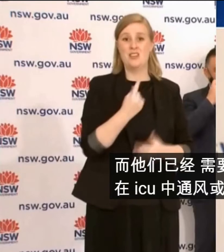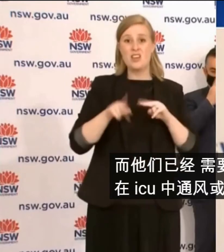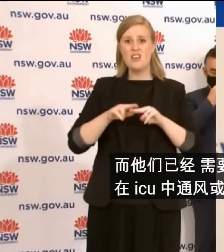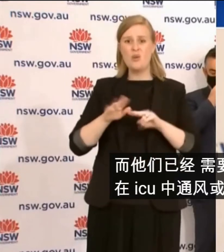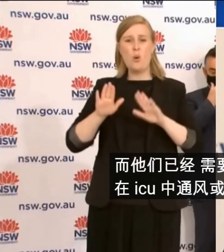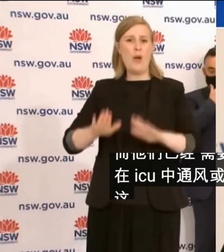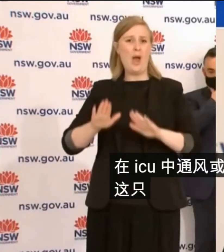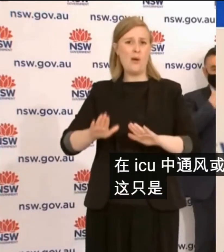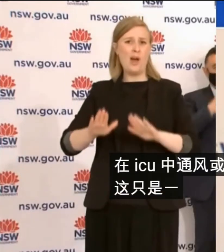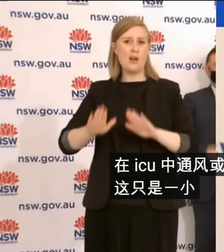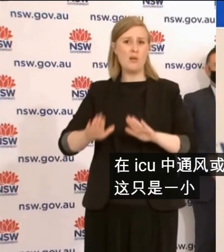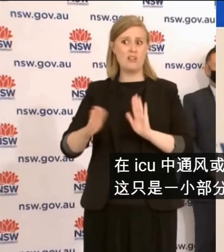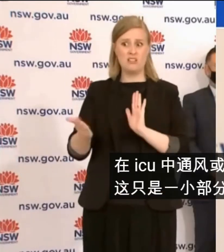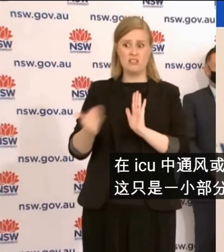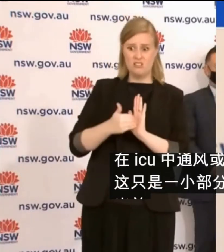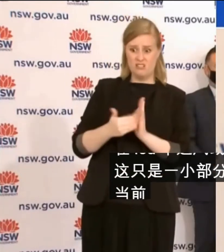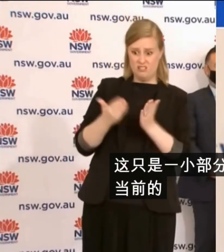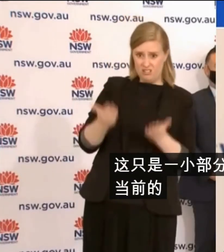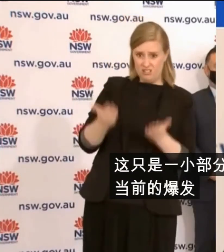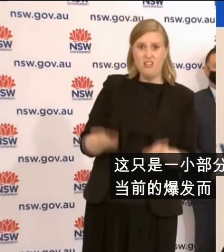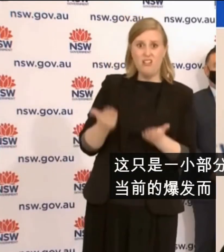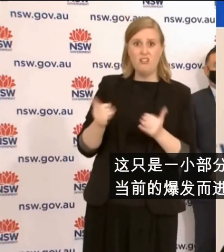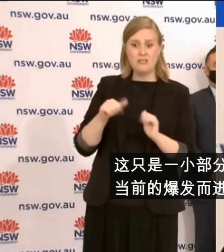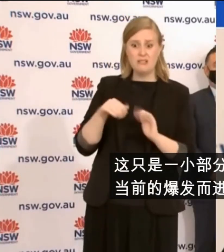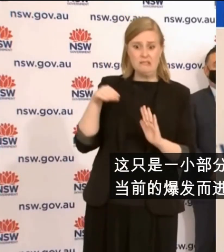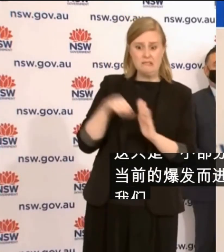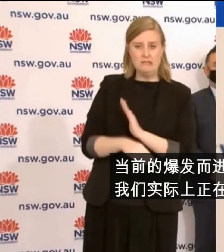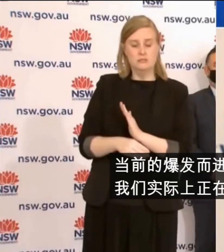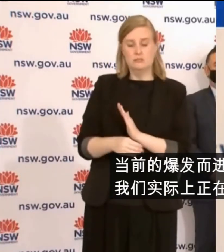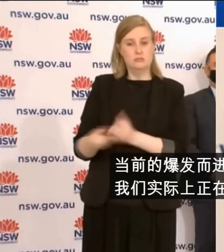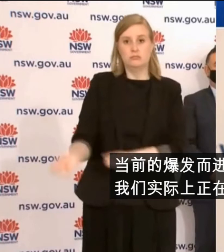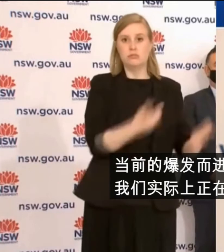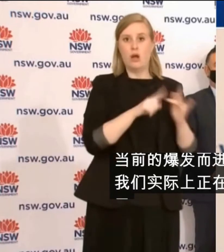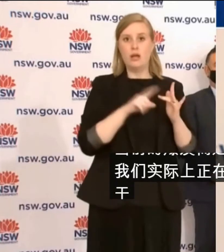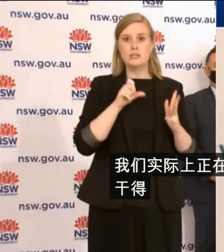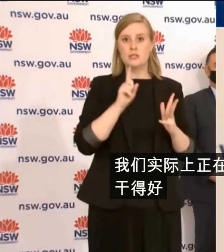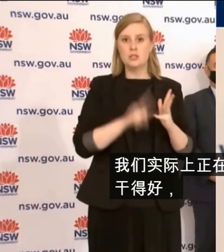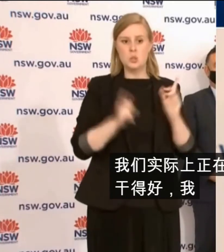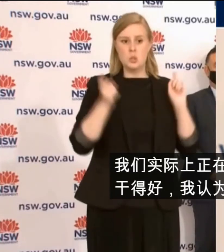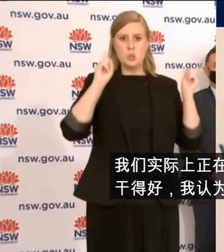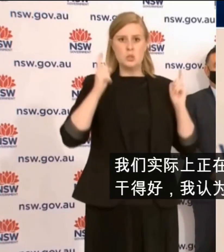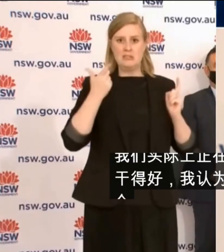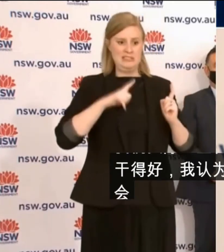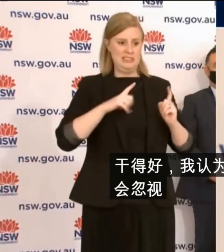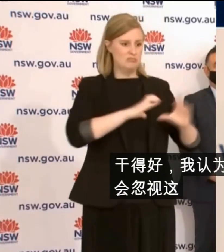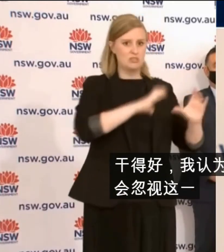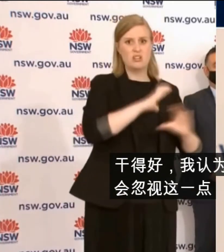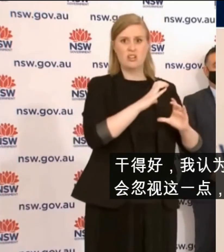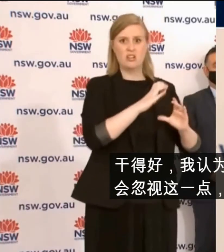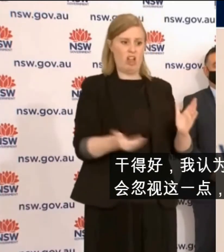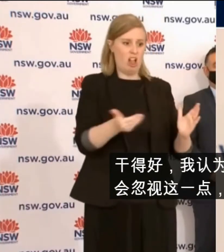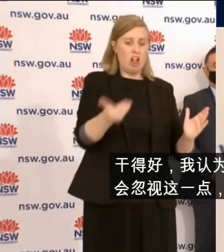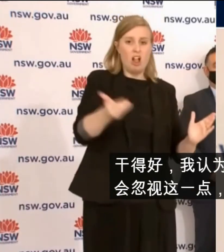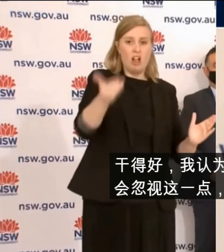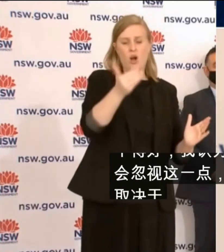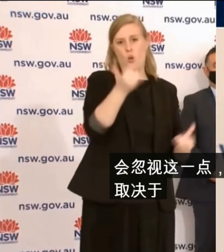ICU. It's only a small fraction of people who are getting to ICU with this current outbreak. We're actually doing a really, really good job, and I think sometimes we lose sight of that.